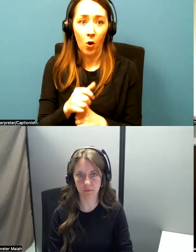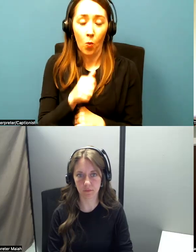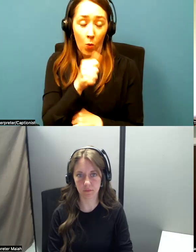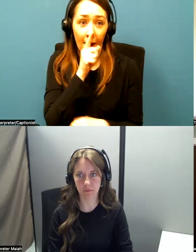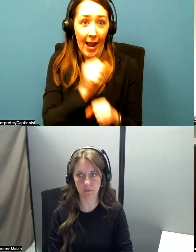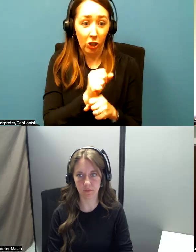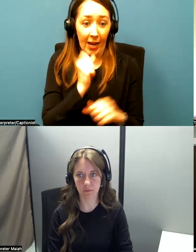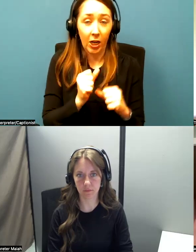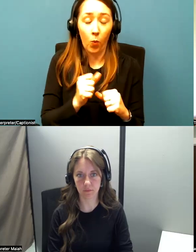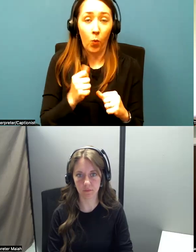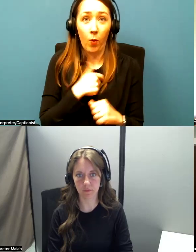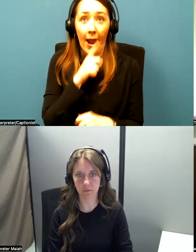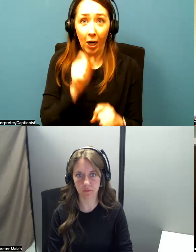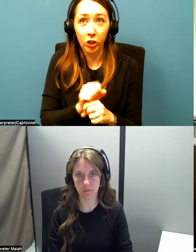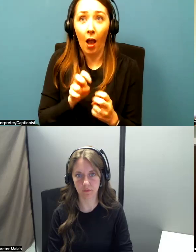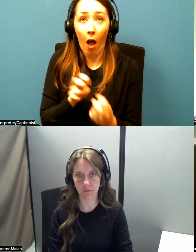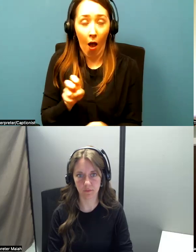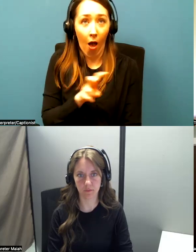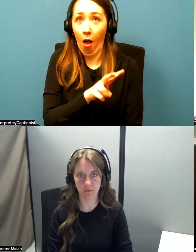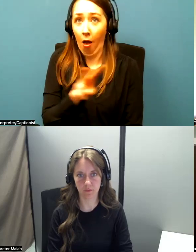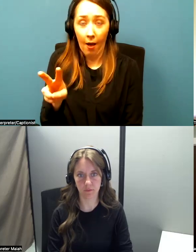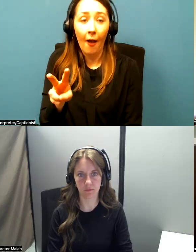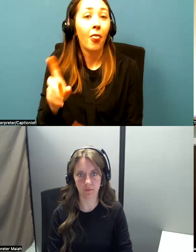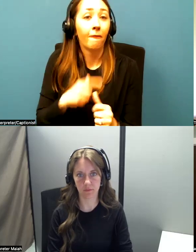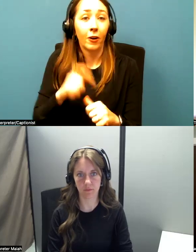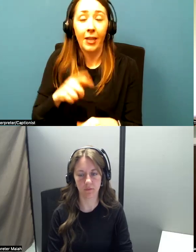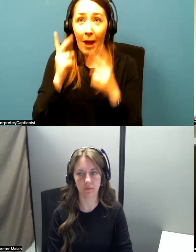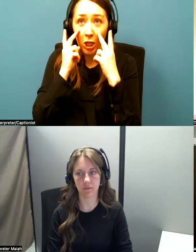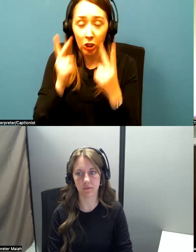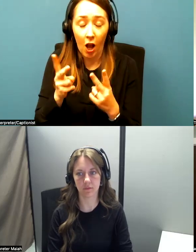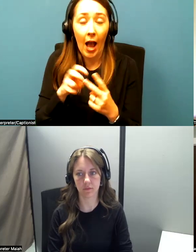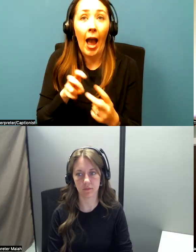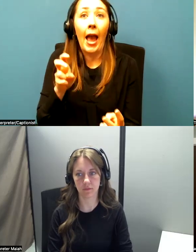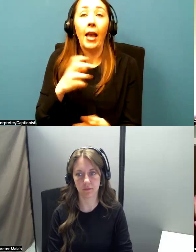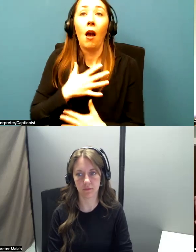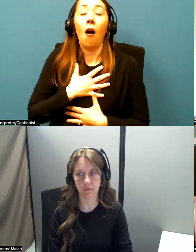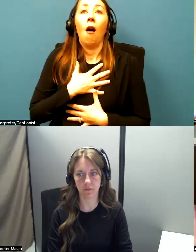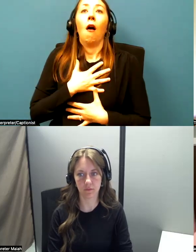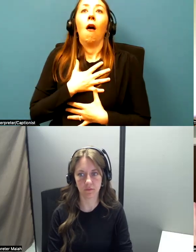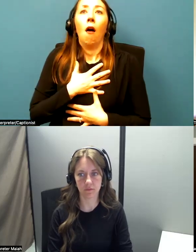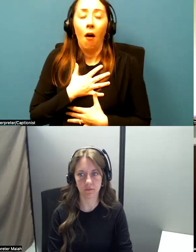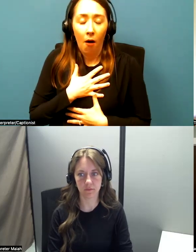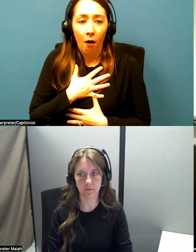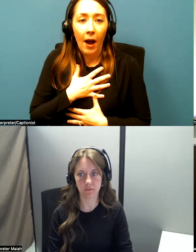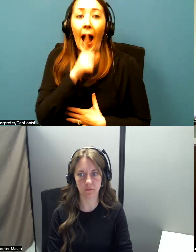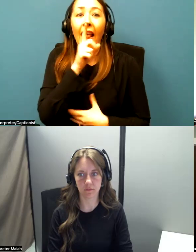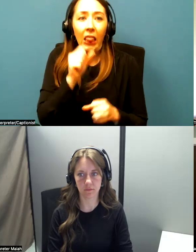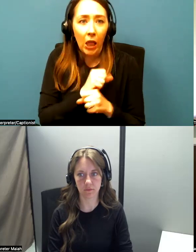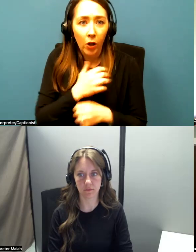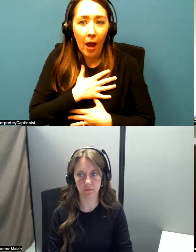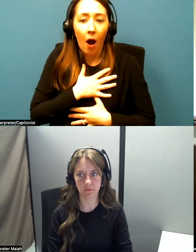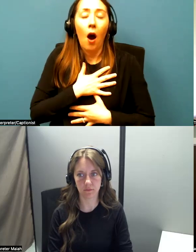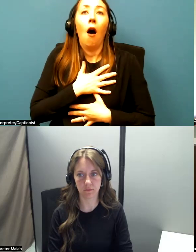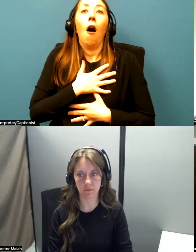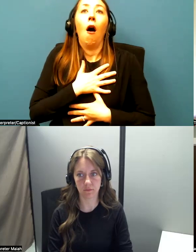acting. We were like the first time I saw Sagrada Familia, I gasped. I literally like authentically was just